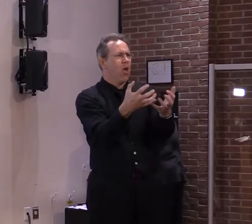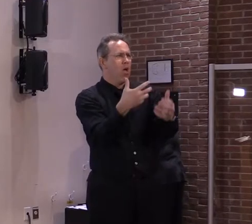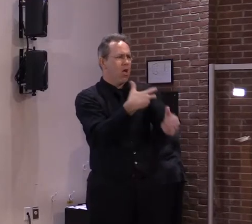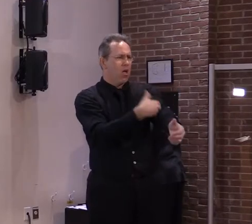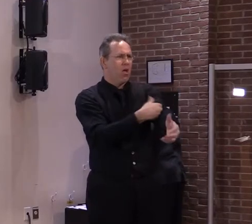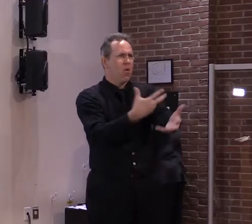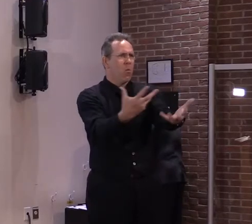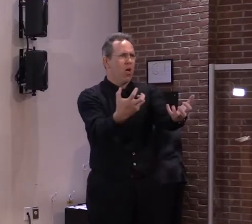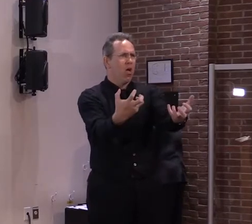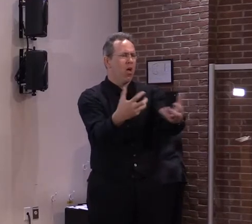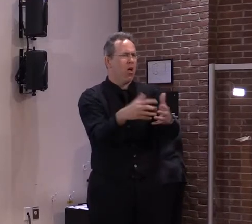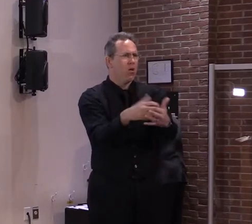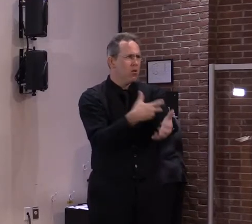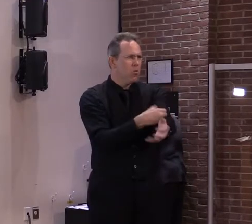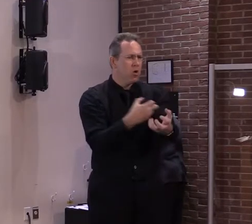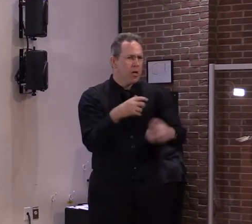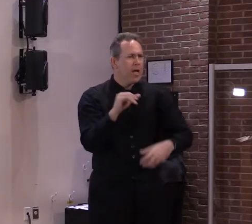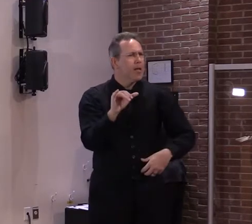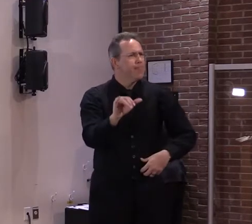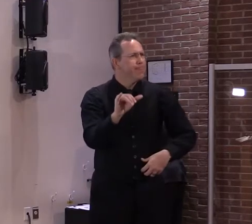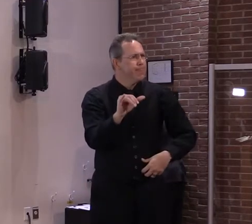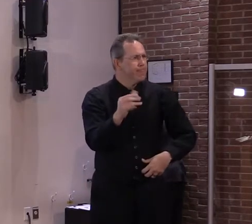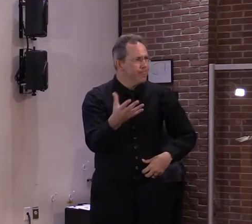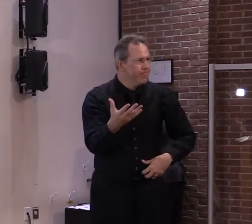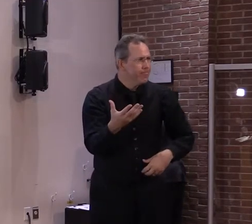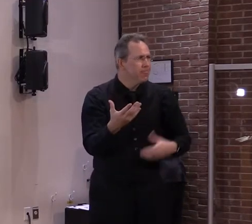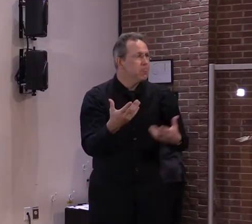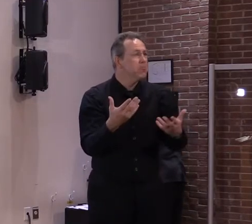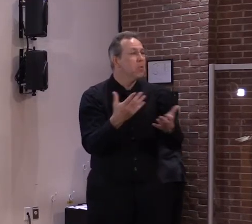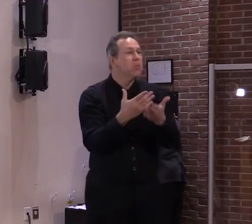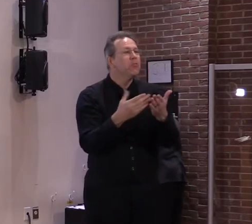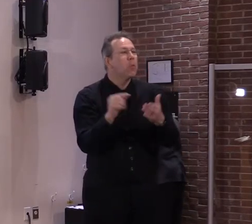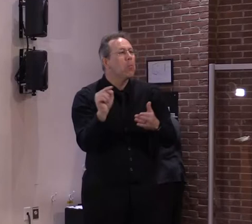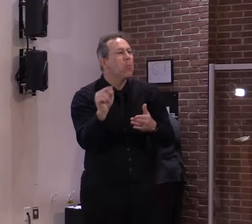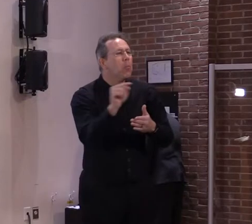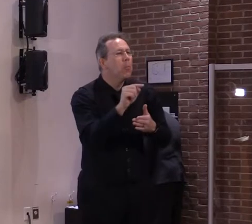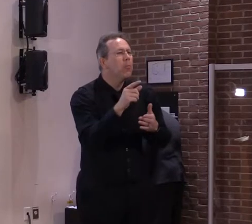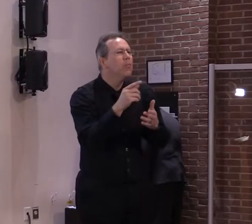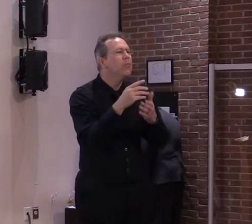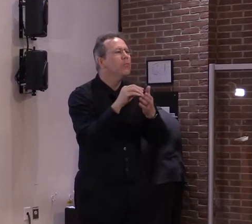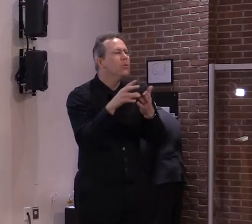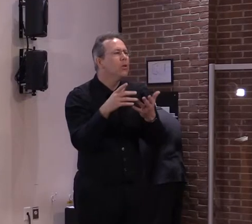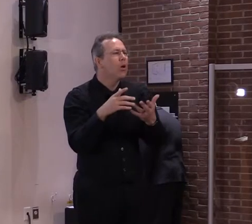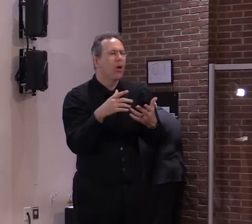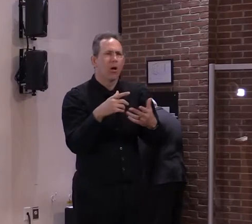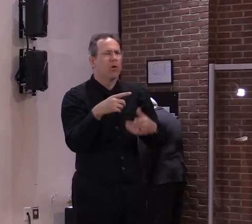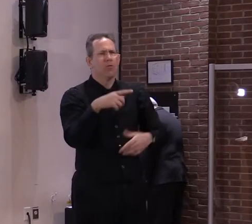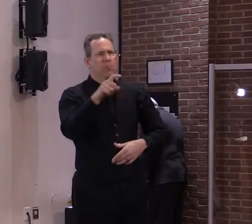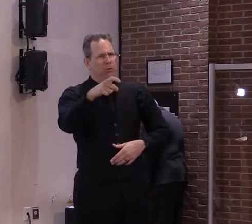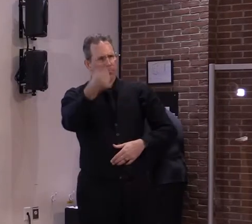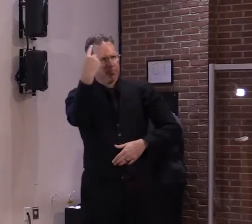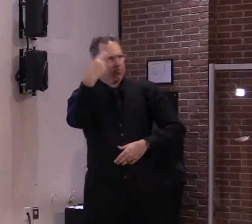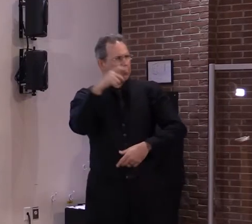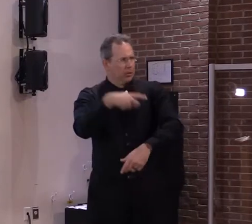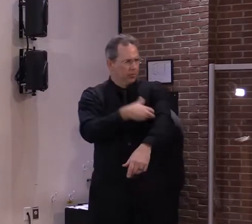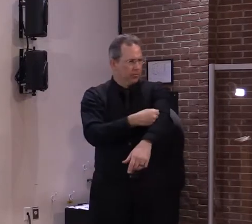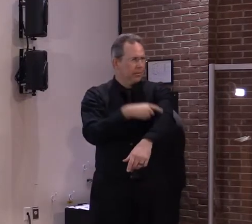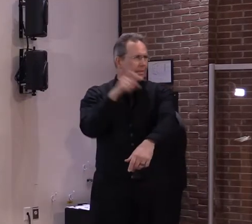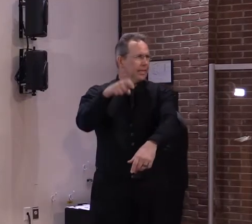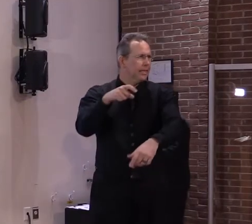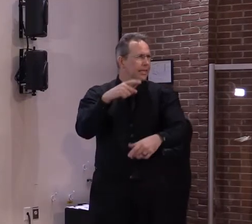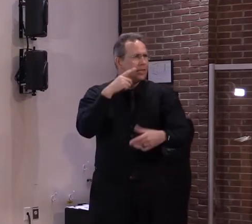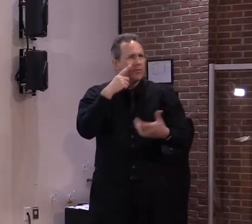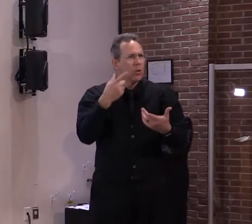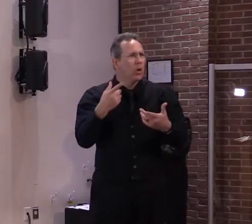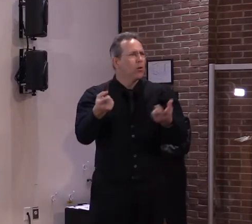colleges may end up having mandates like they do with other vaccines, you know, for the fall semester. But just